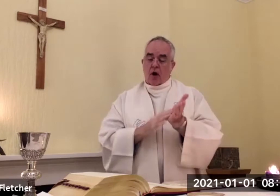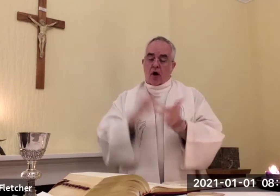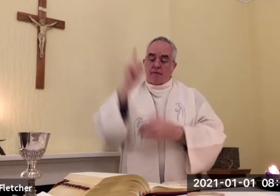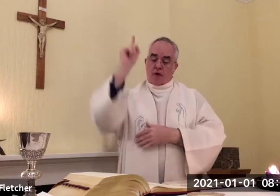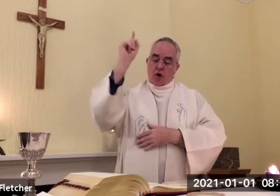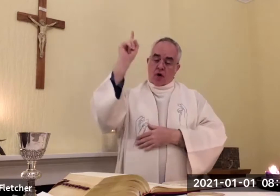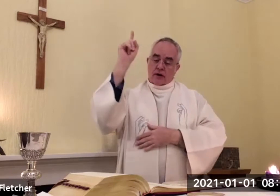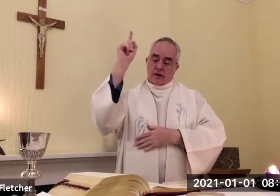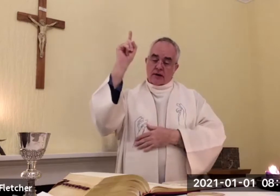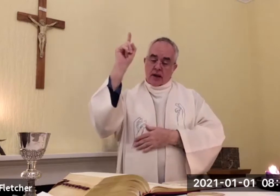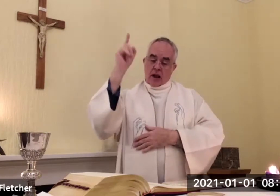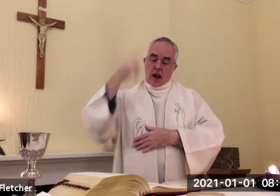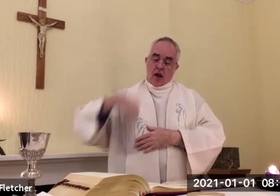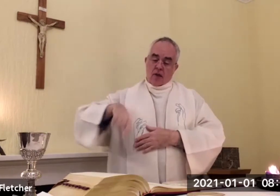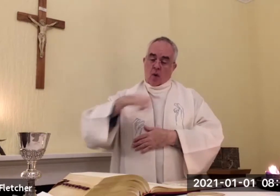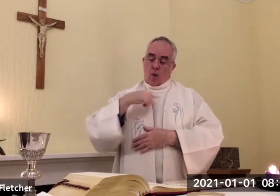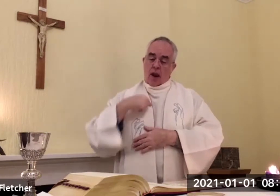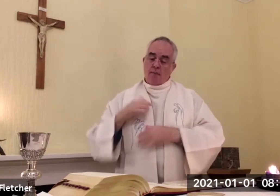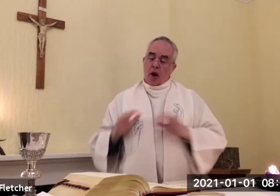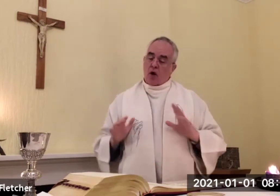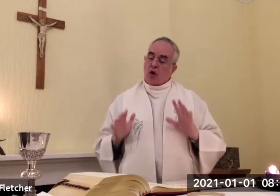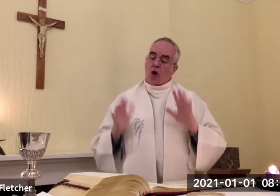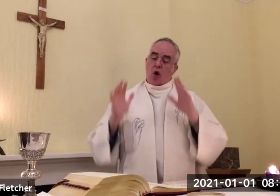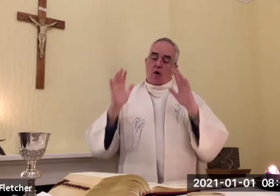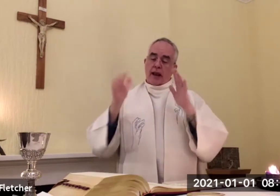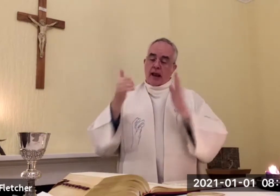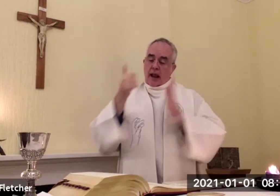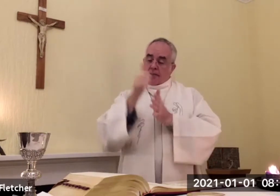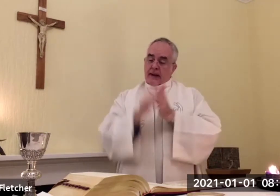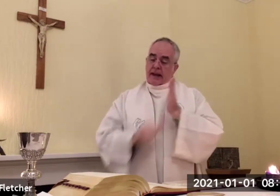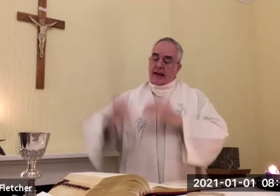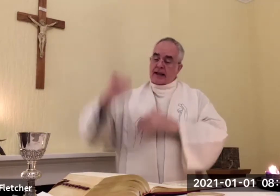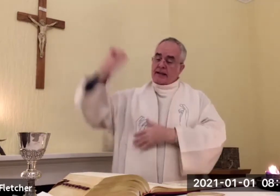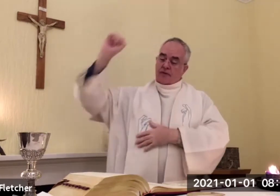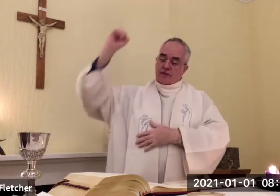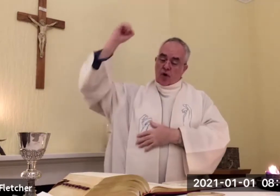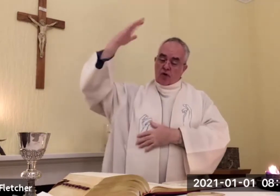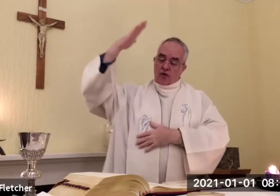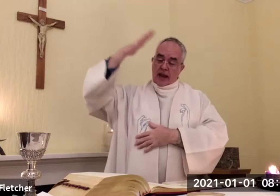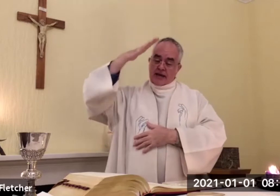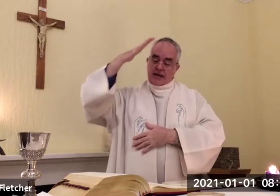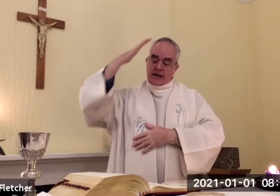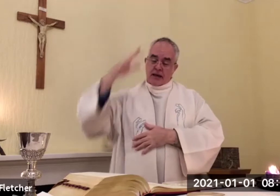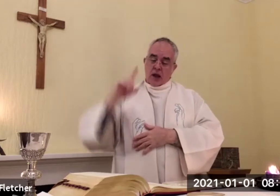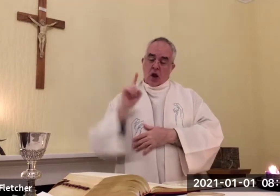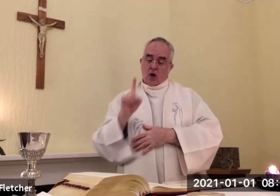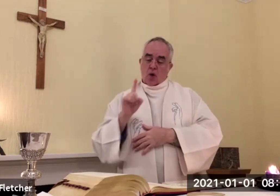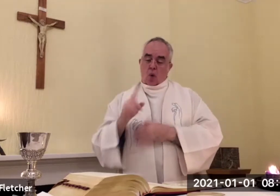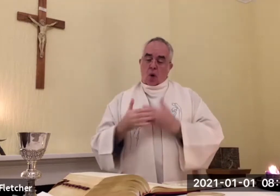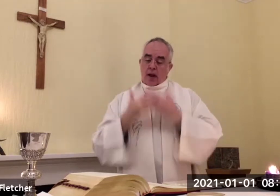of God, that we may glory in the beginning of your grace, so one